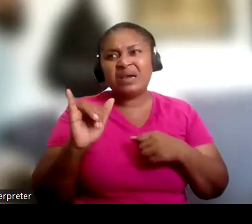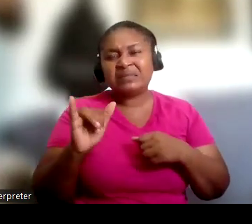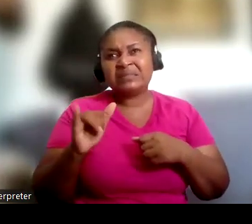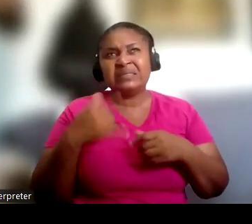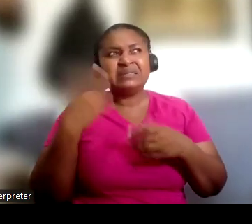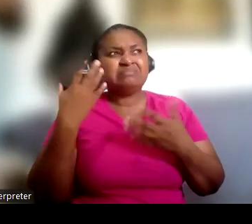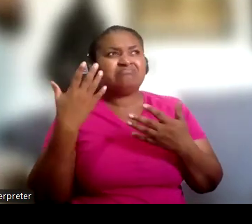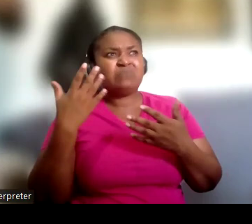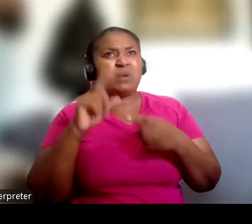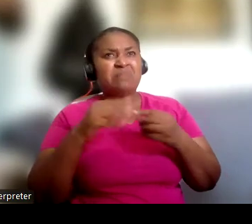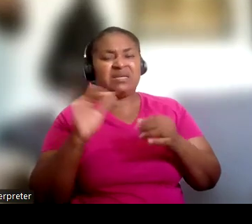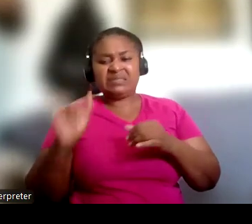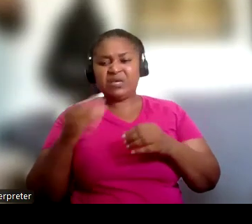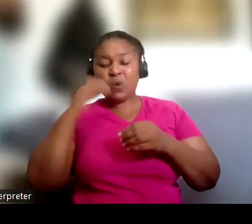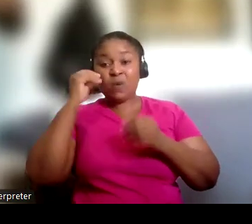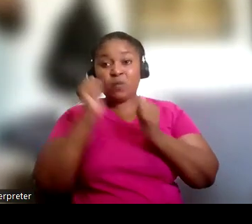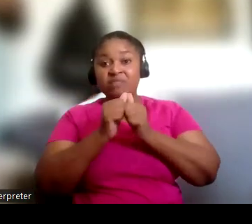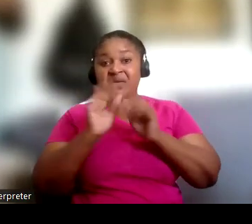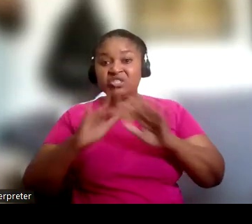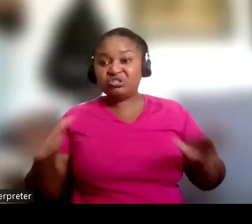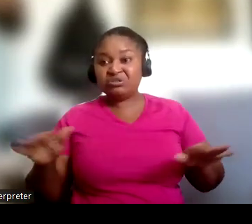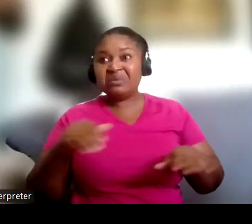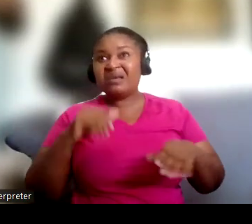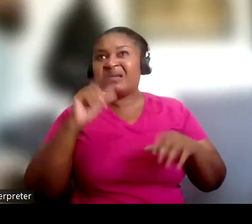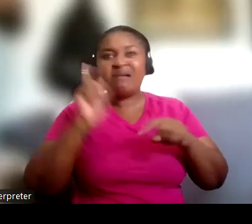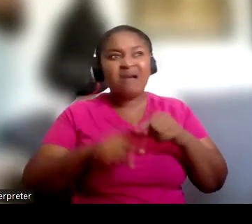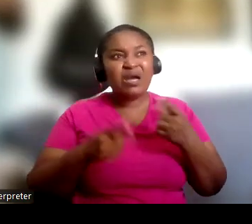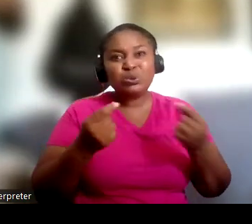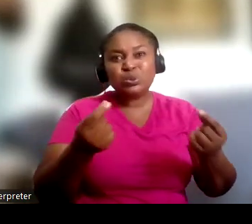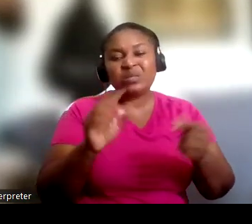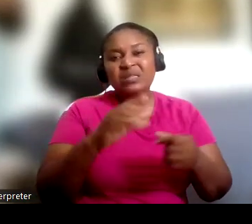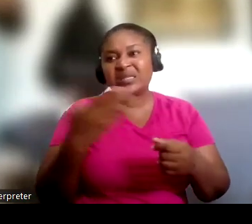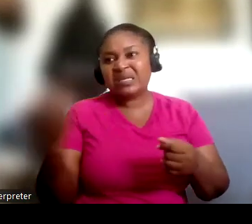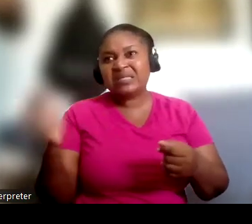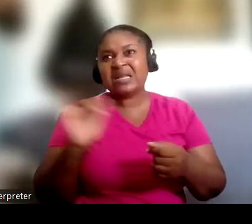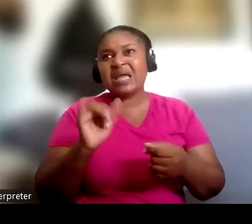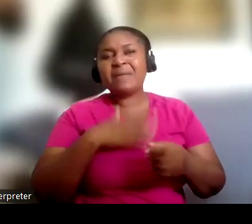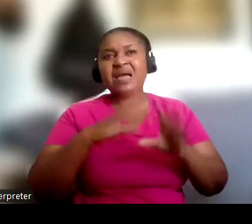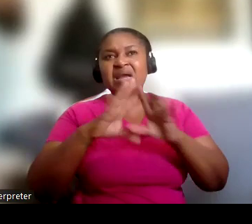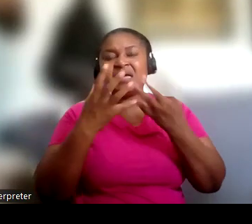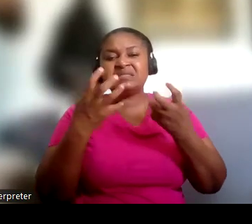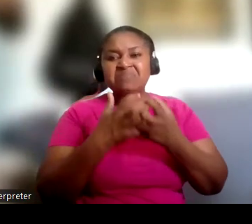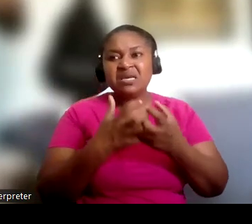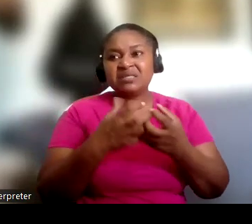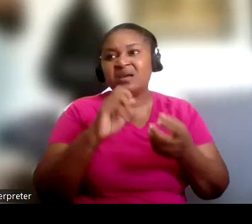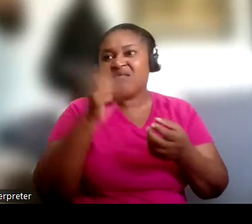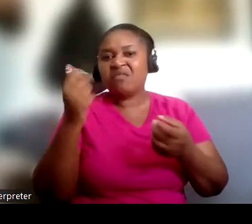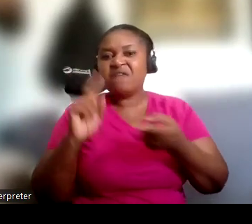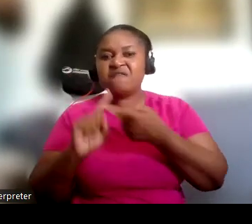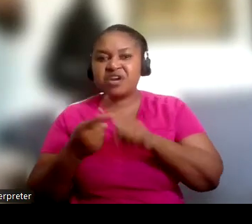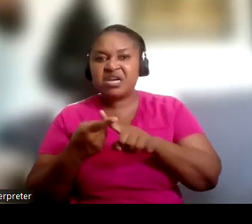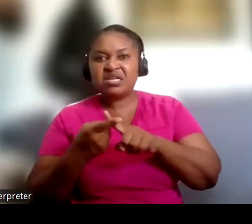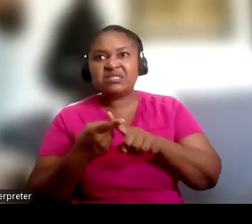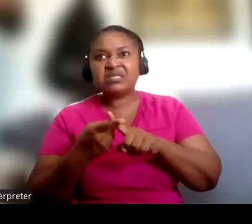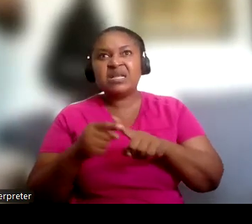when, I wasn't able to do some of the things that my peers were doing, my classmates even were doing that were single, that weren't married, that didn't have